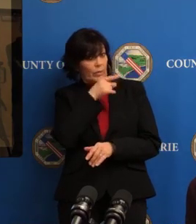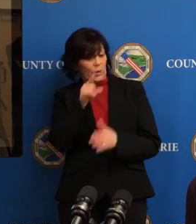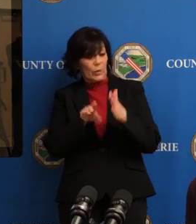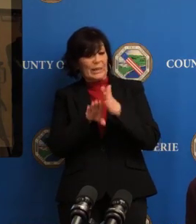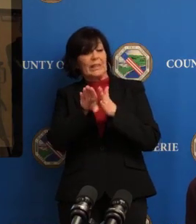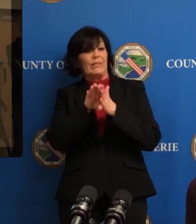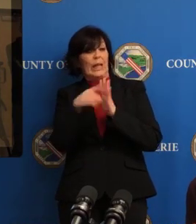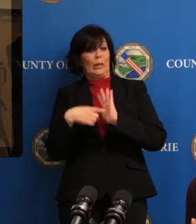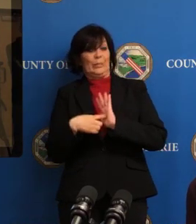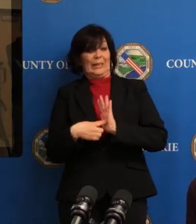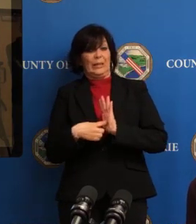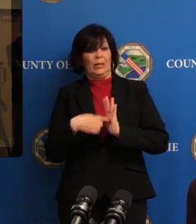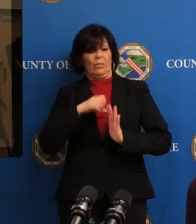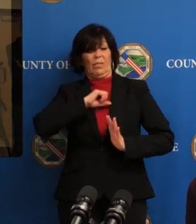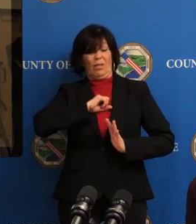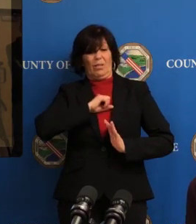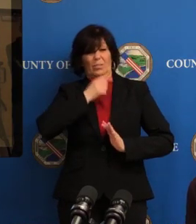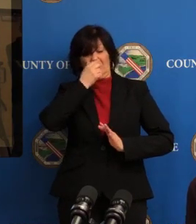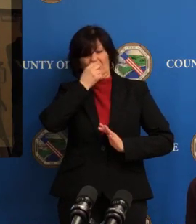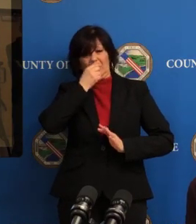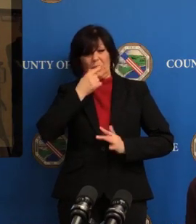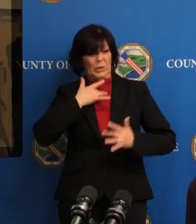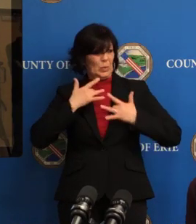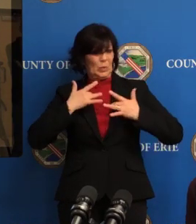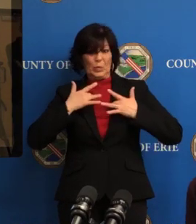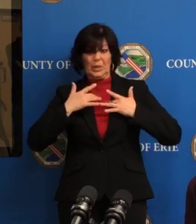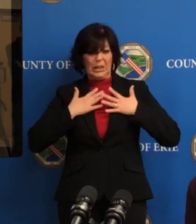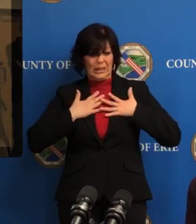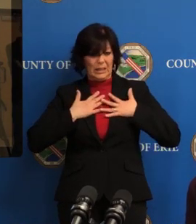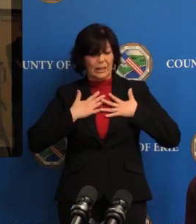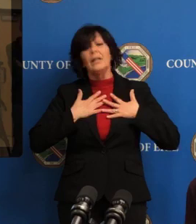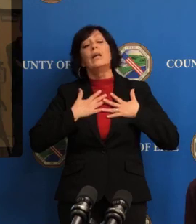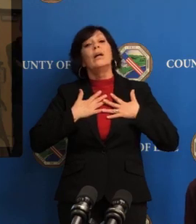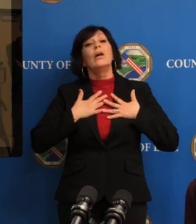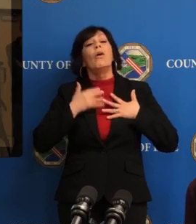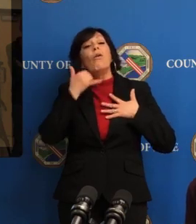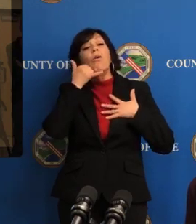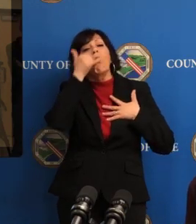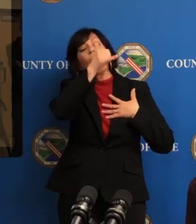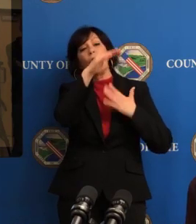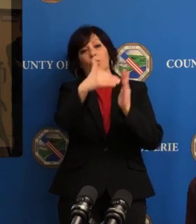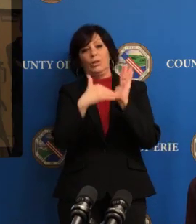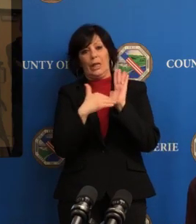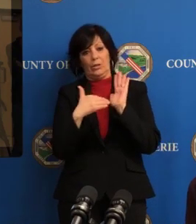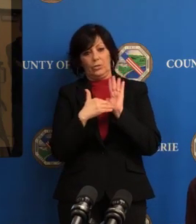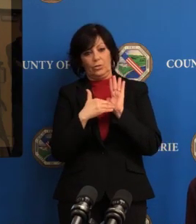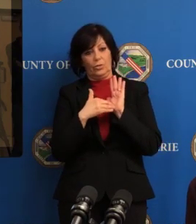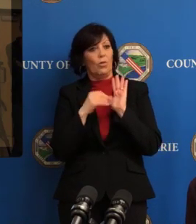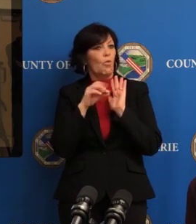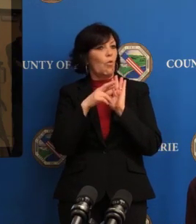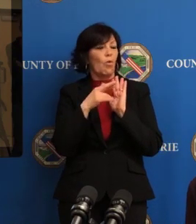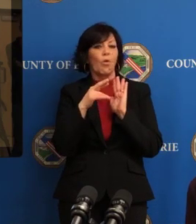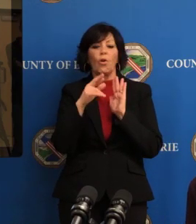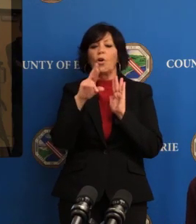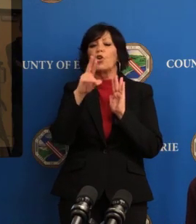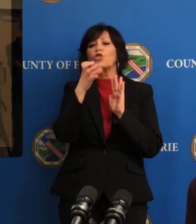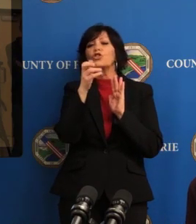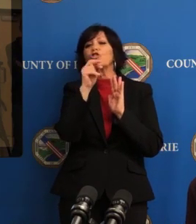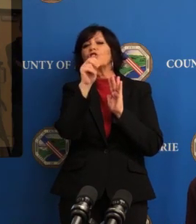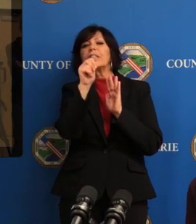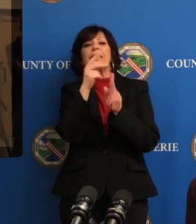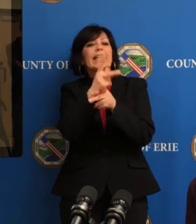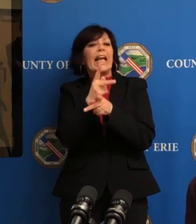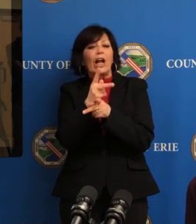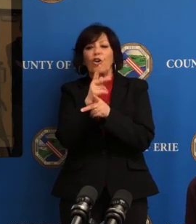these symptoms and you're worried about your healthcare status, you should call your healthcare provider or an urgent care center or